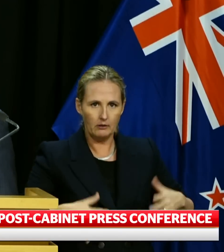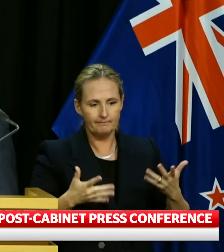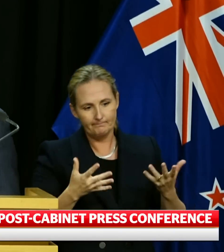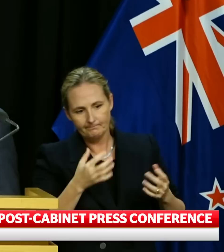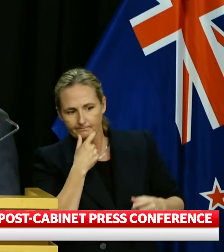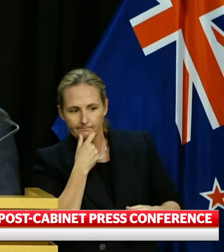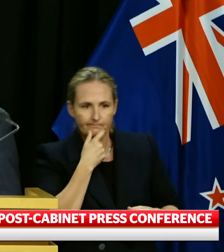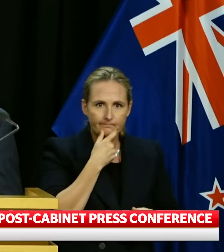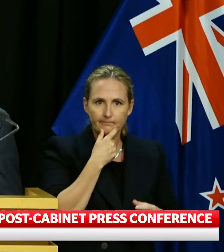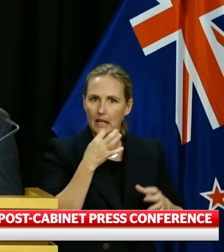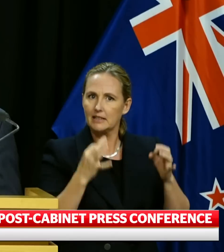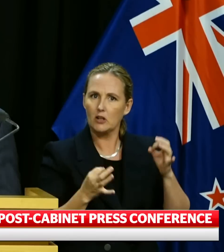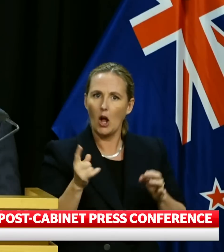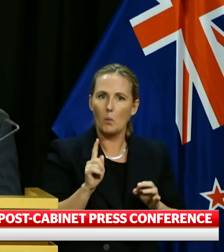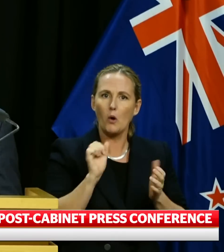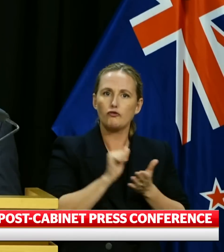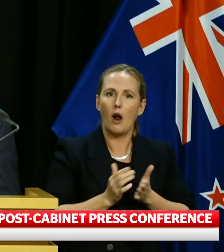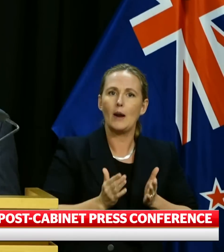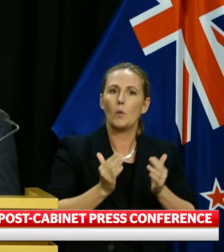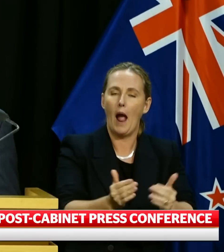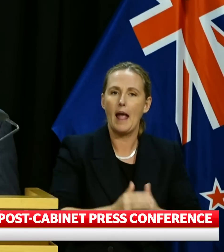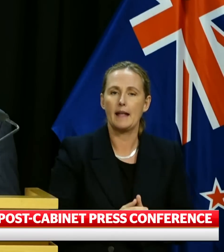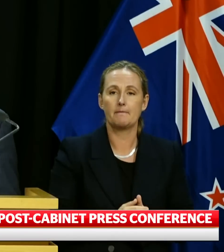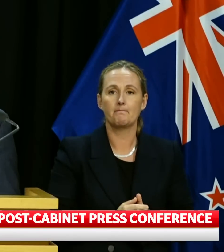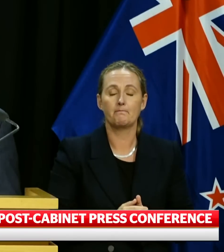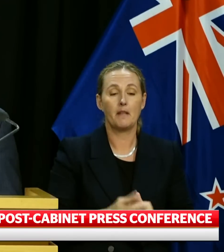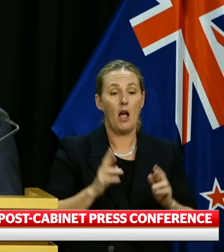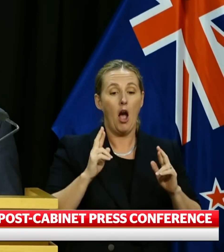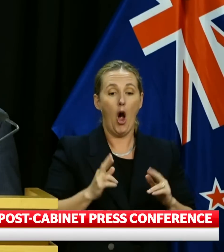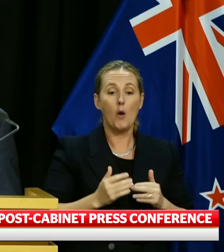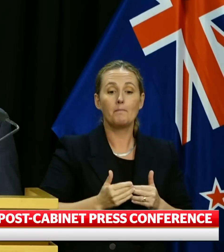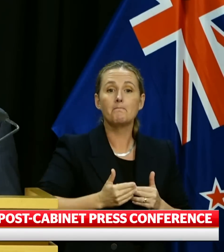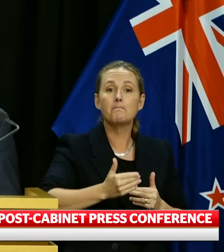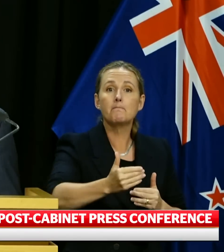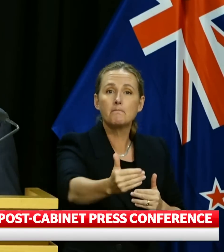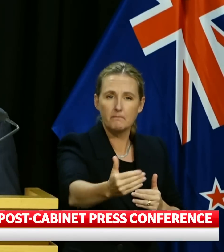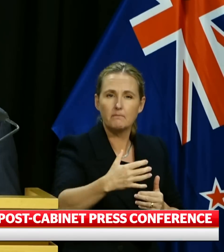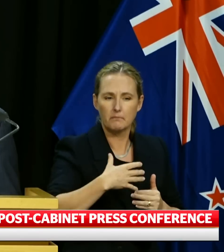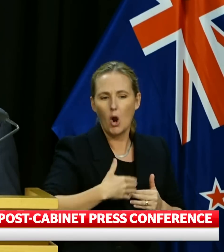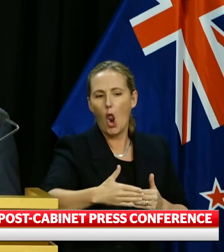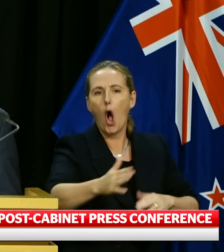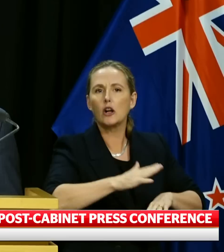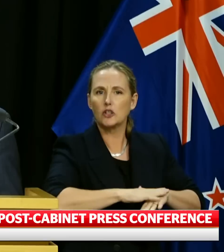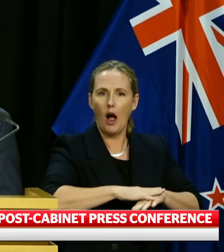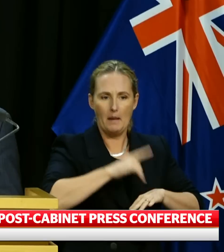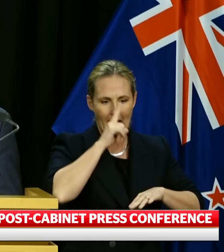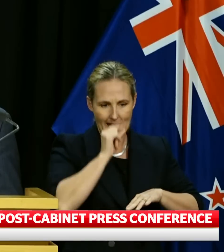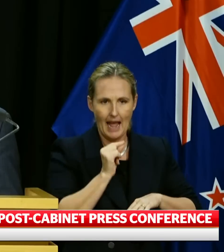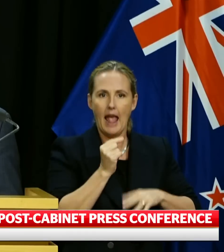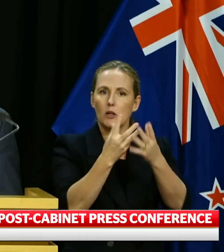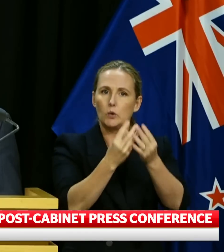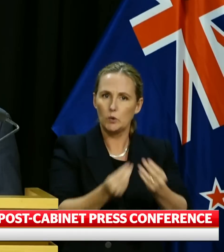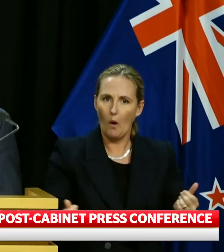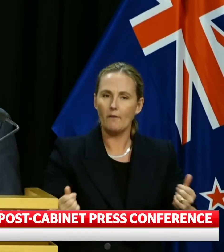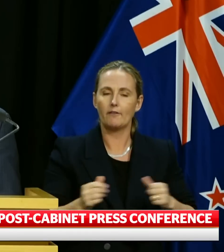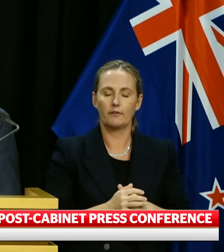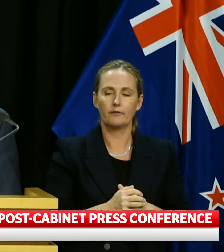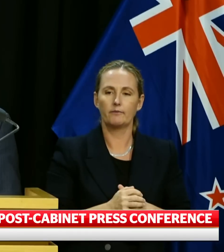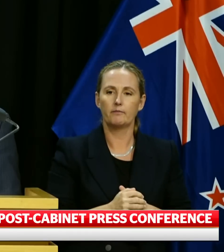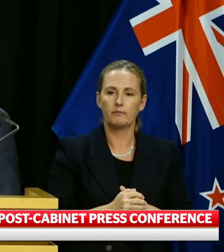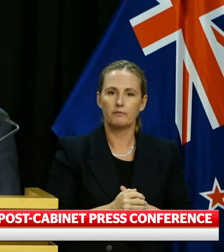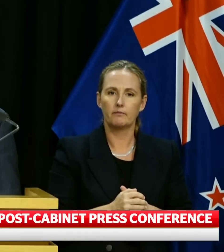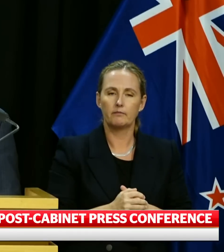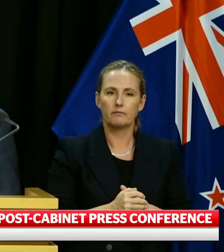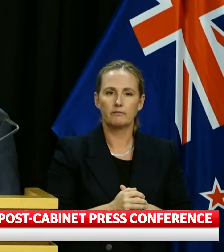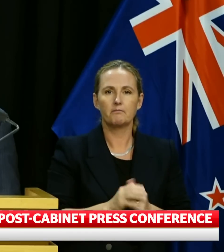that over a longer period of time, we can actually achieve something that delivers the sort of outcome that we would